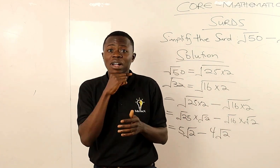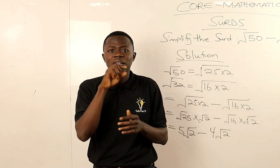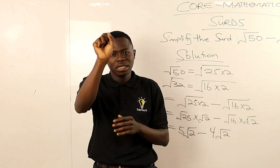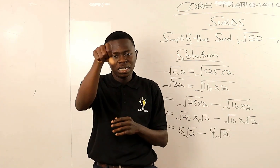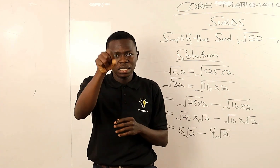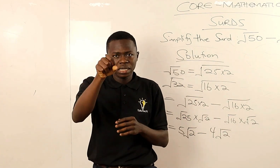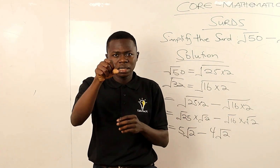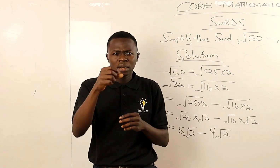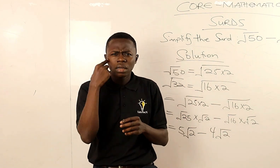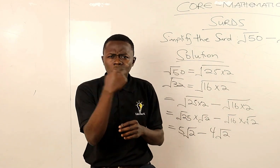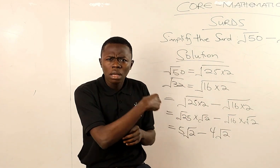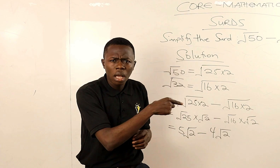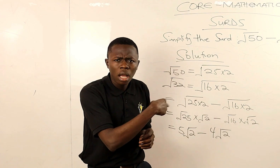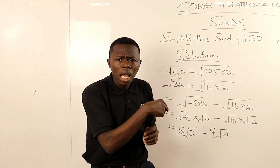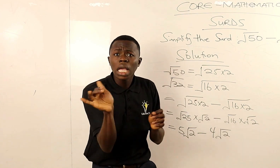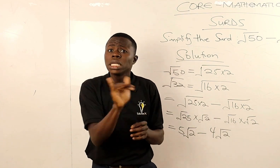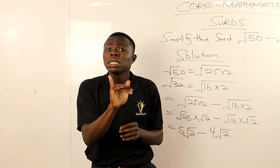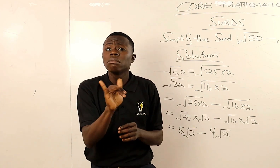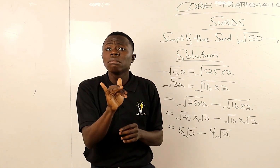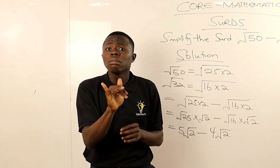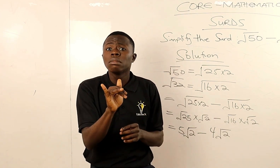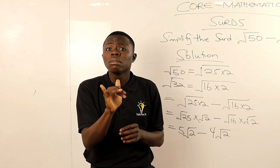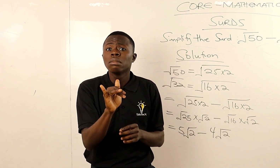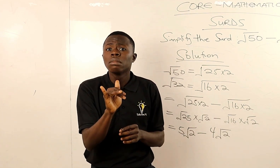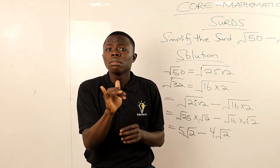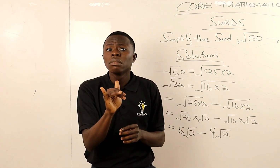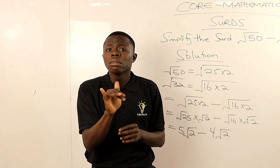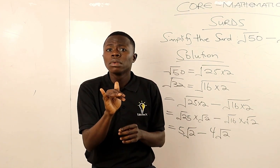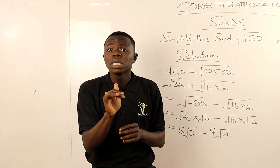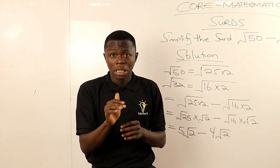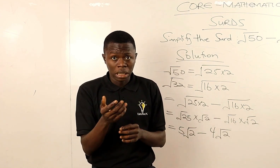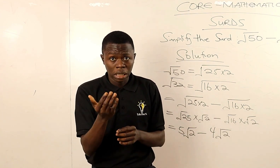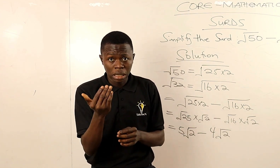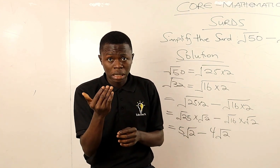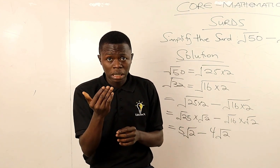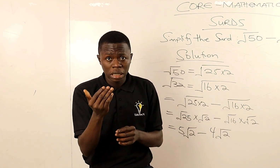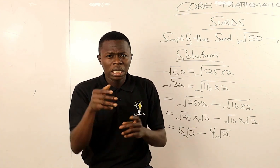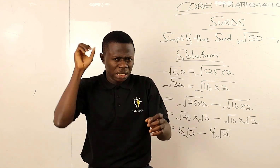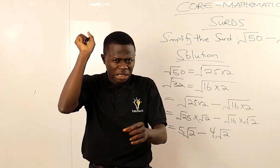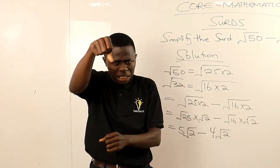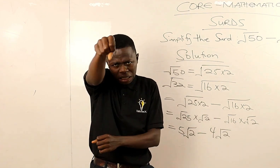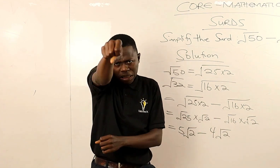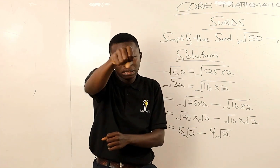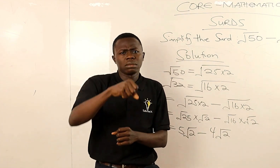Now you can also see that we have square root of 2, square root of 2 in those two terms. So it means that we